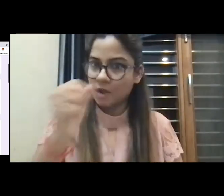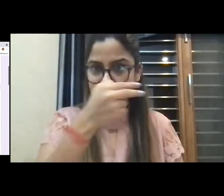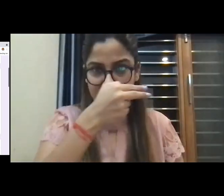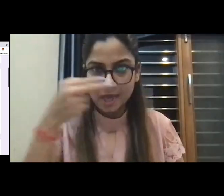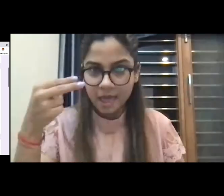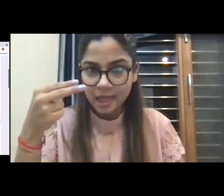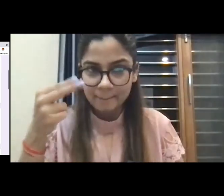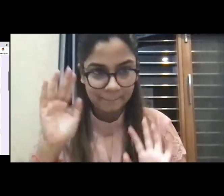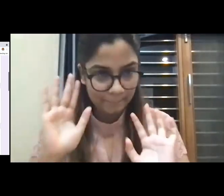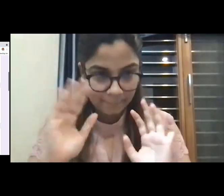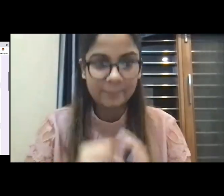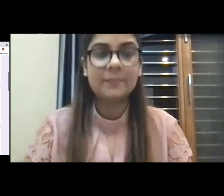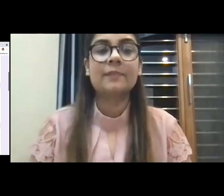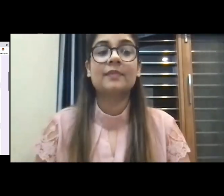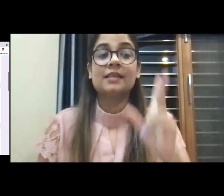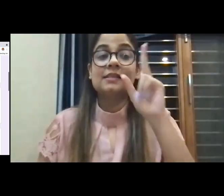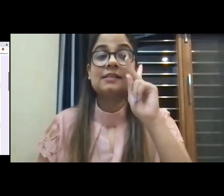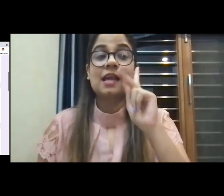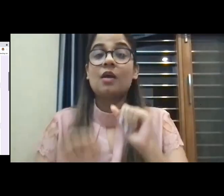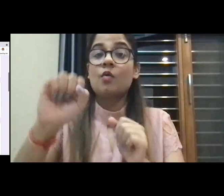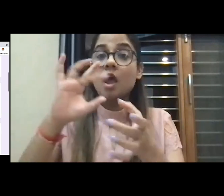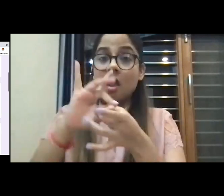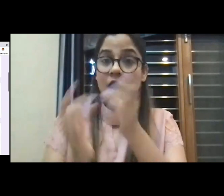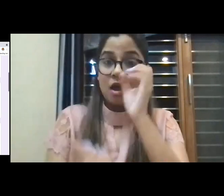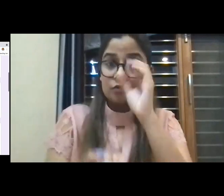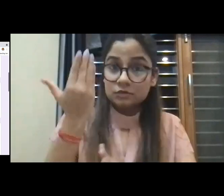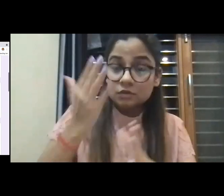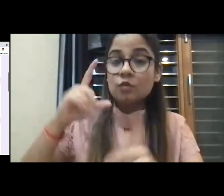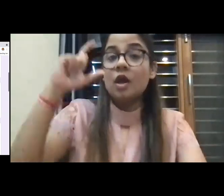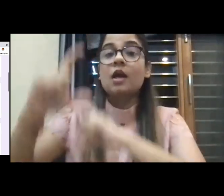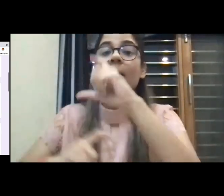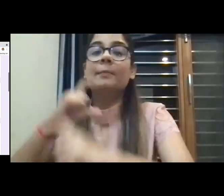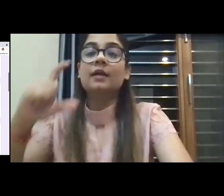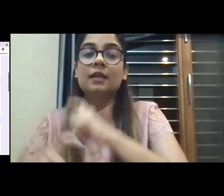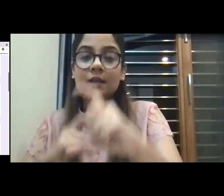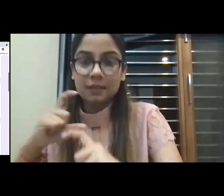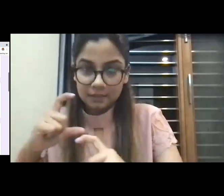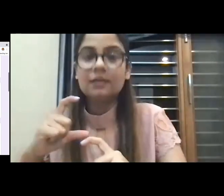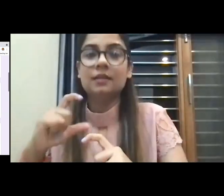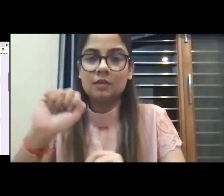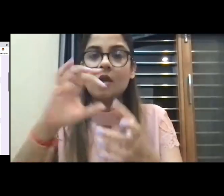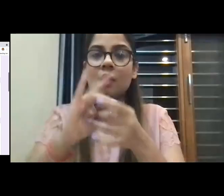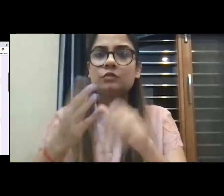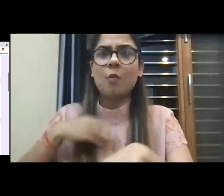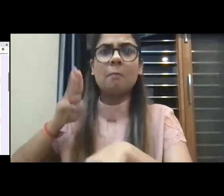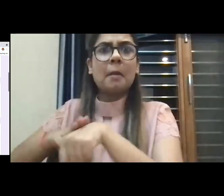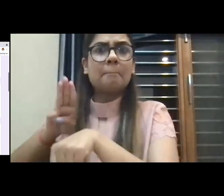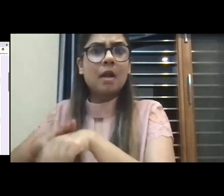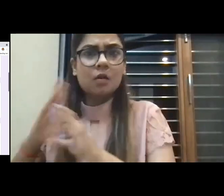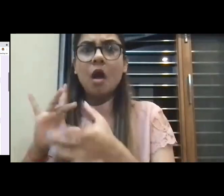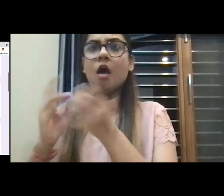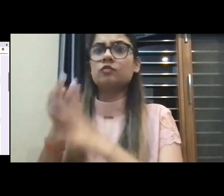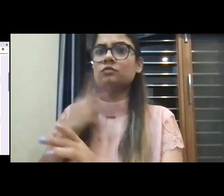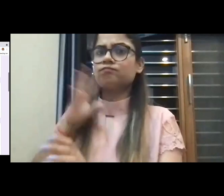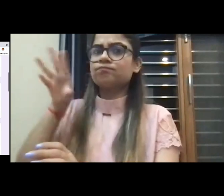your name. You have to put your name. Then second is your organization or your company.